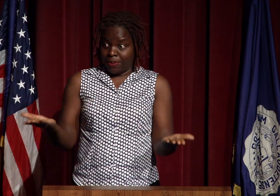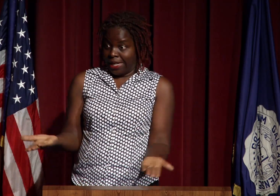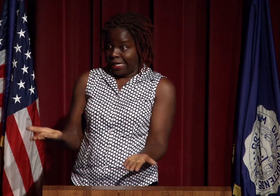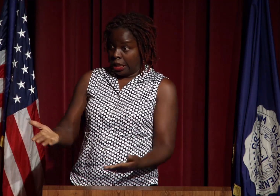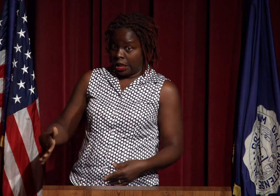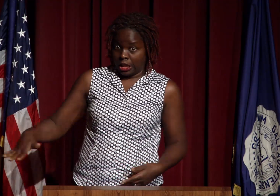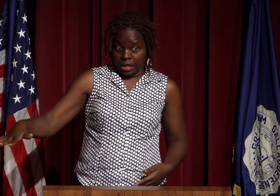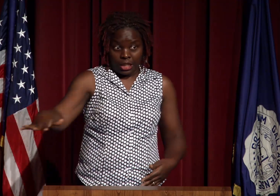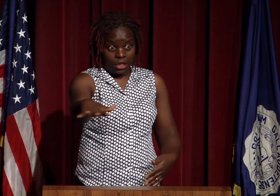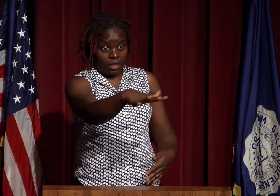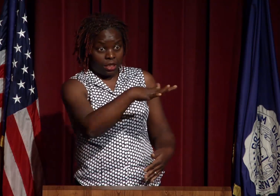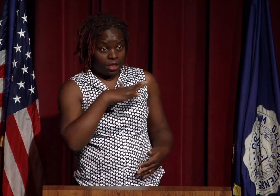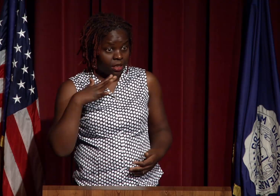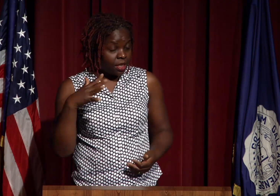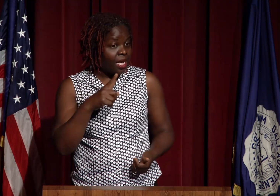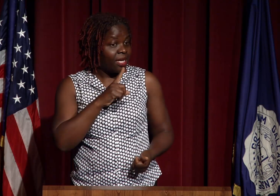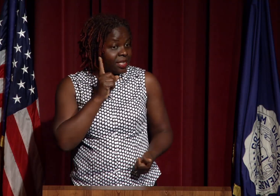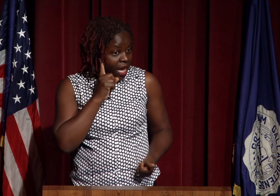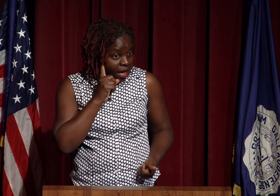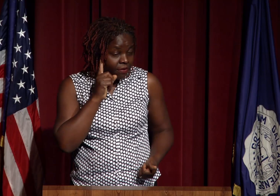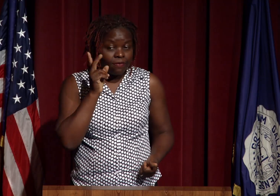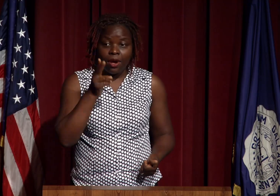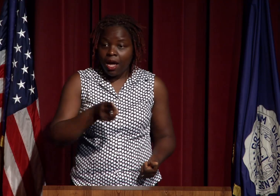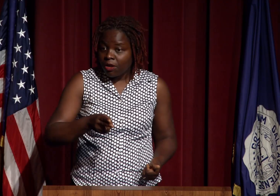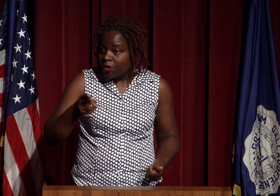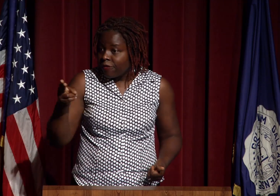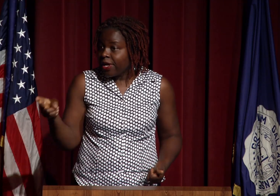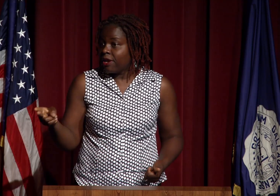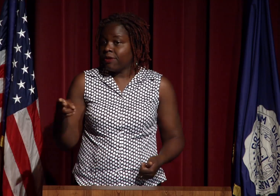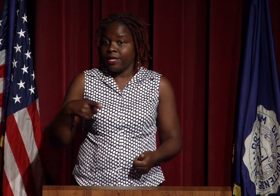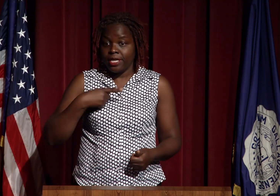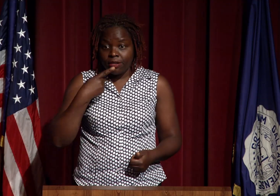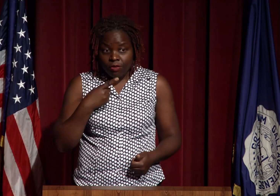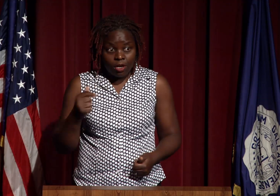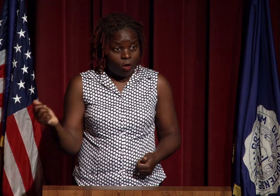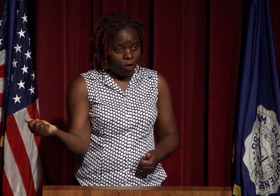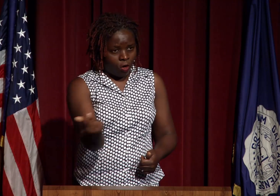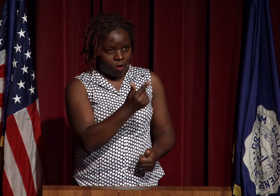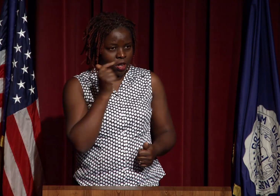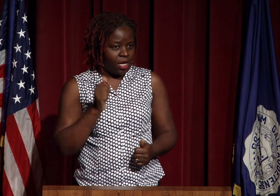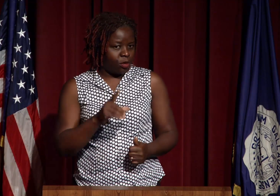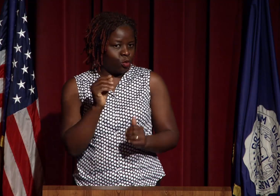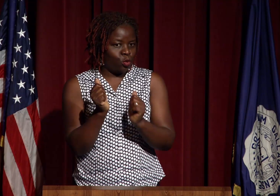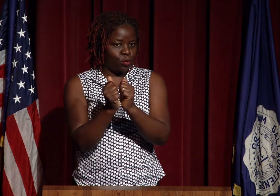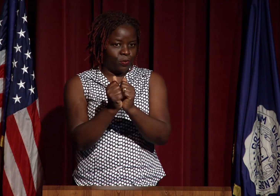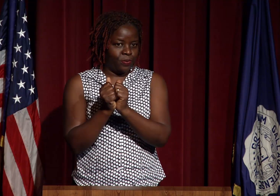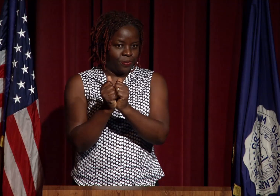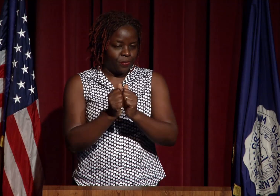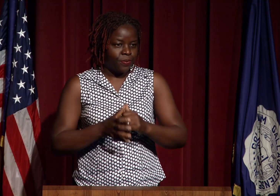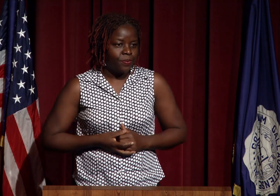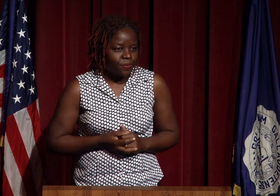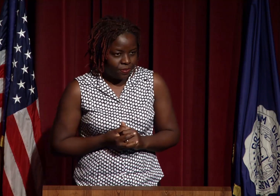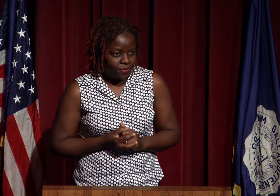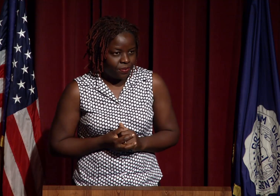the Gallaudet village to show people in the world what we as deaf, hard of hearing, and hearing people can do when we work